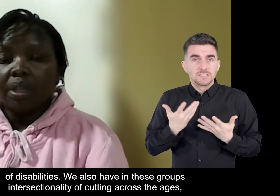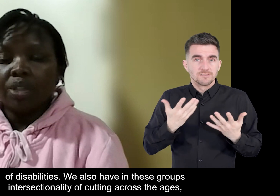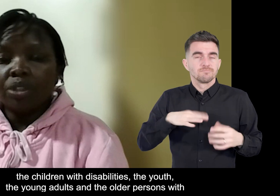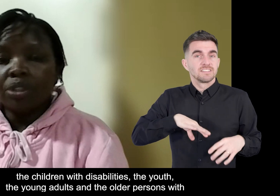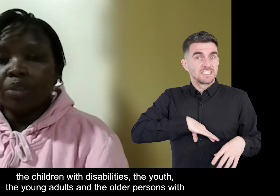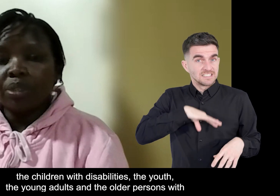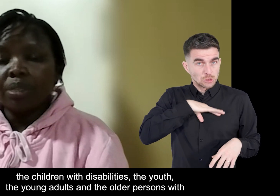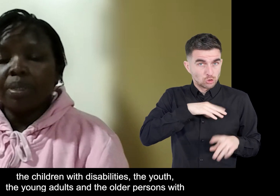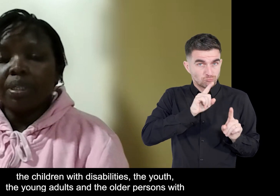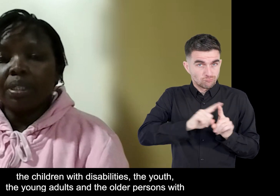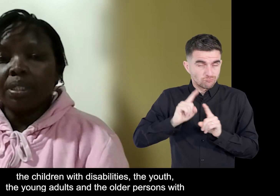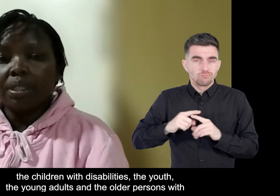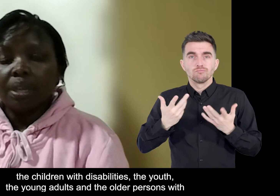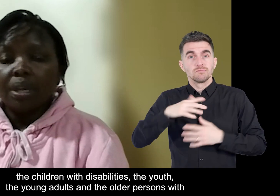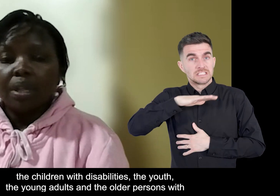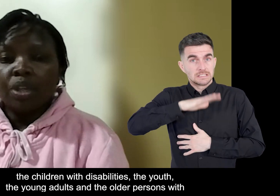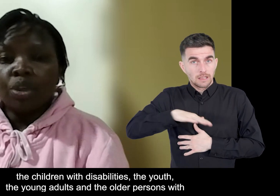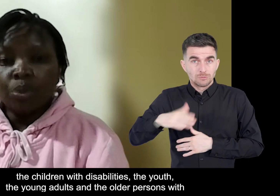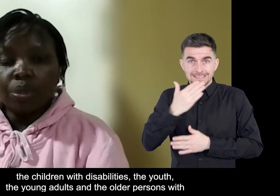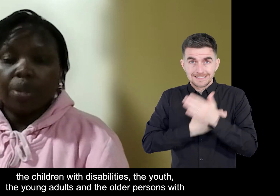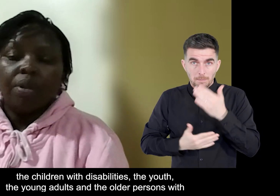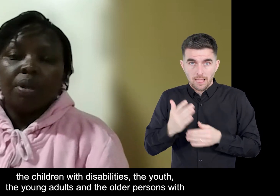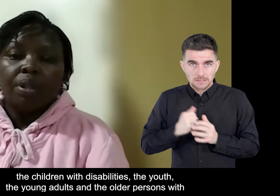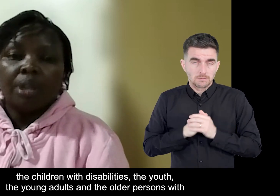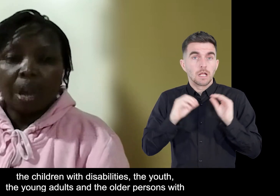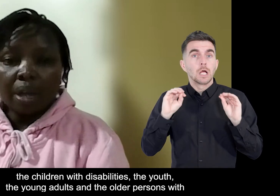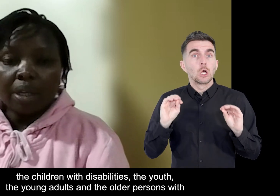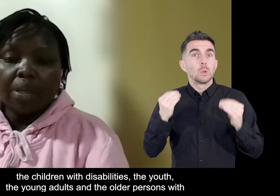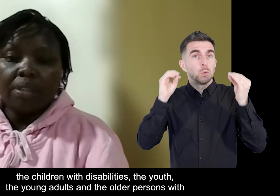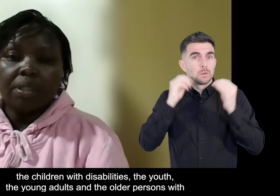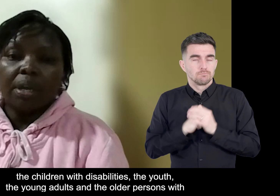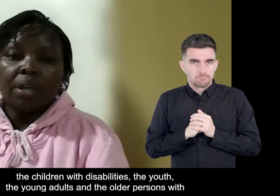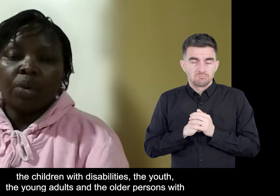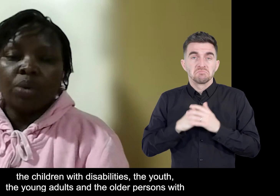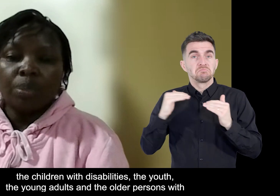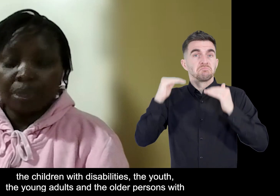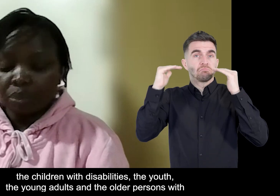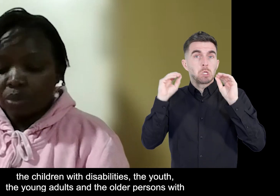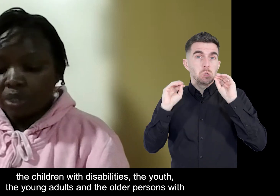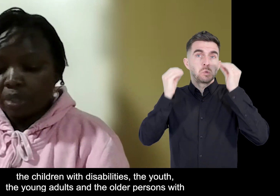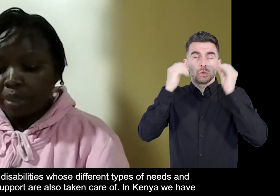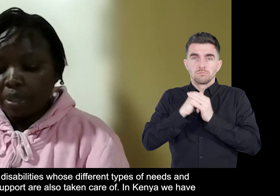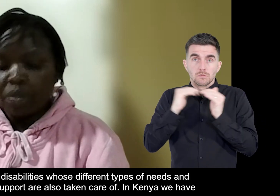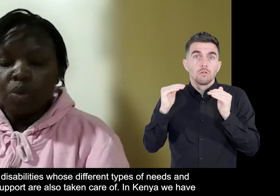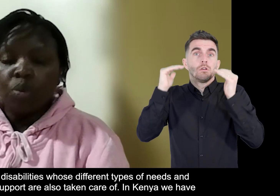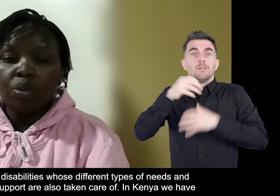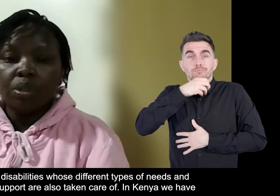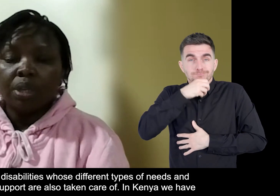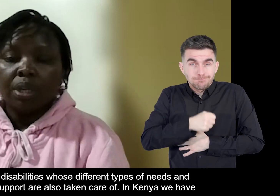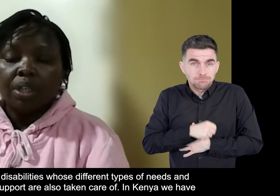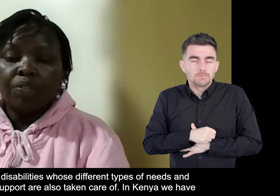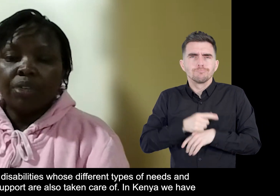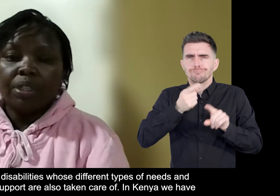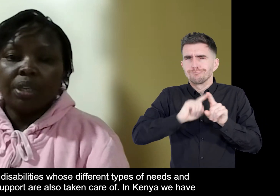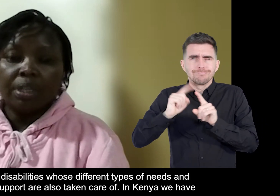ages, the children with disabilities, the youth, the young adults, and the older persons with disabilities